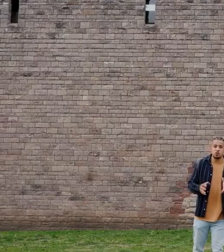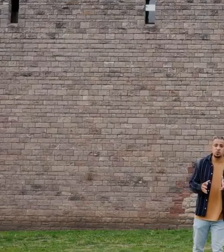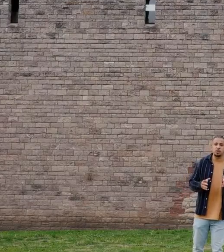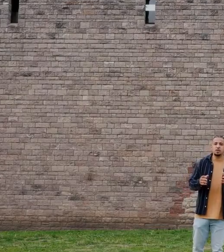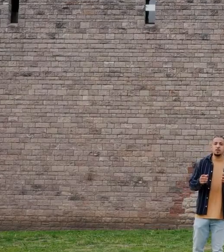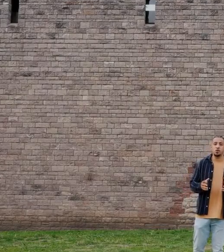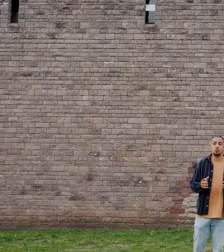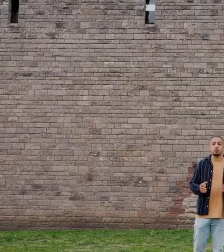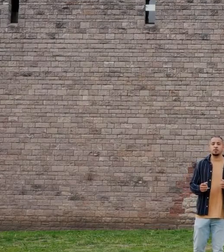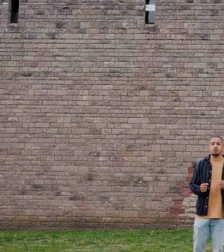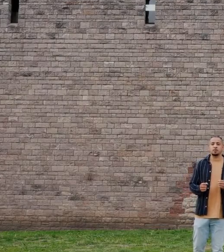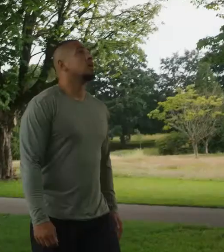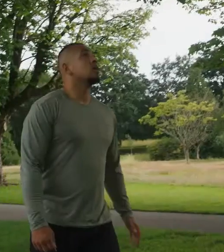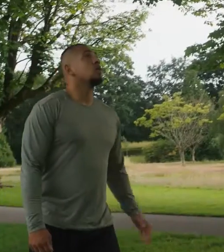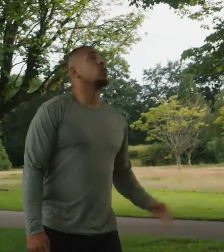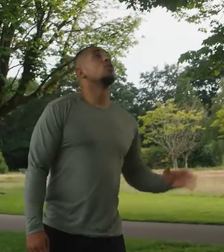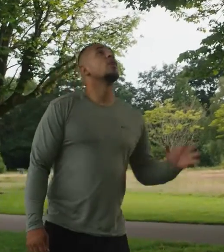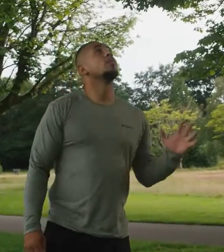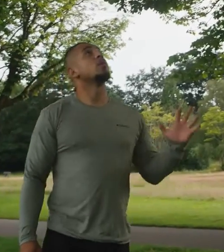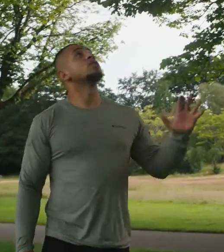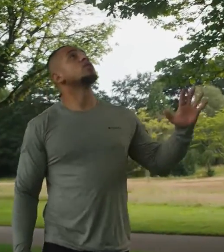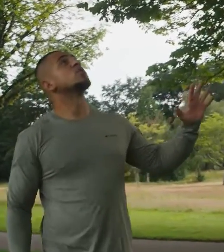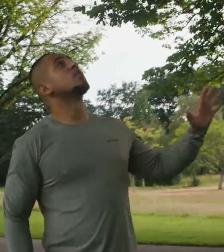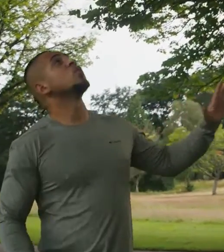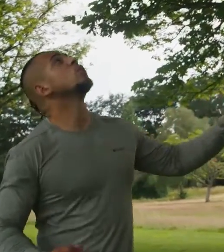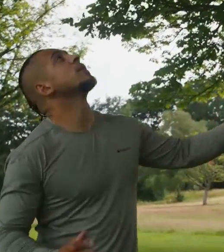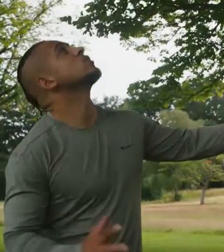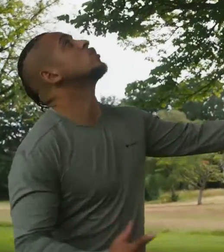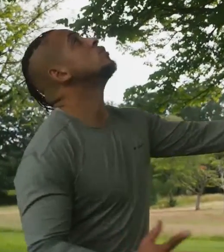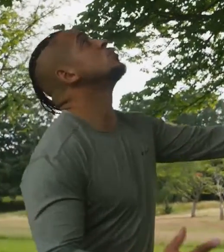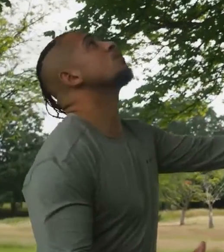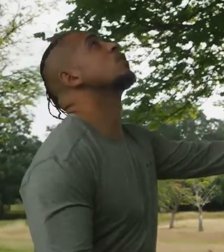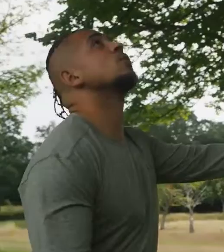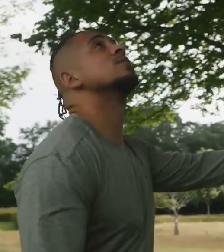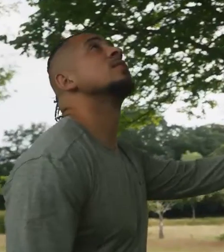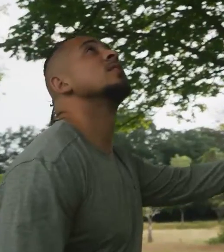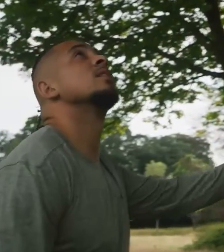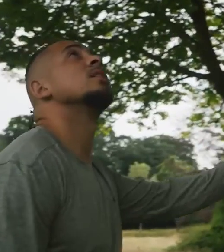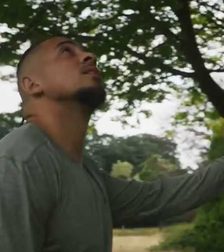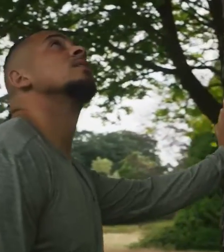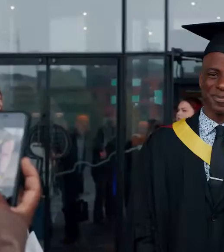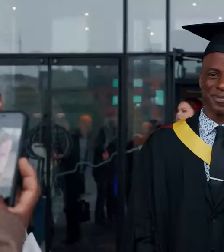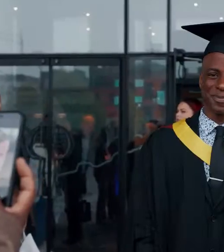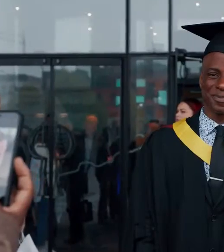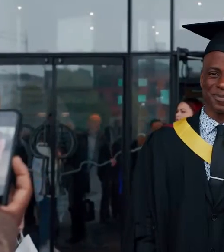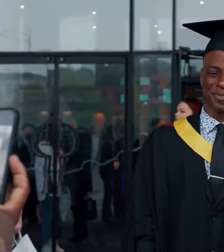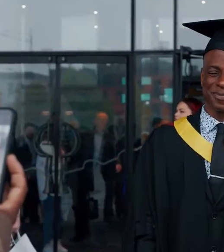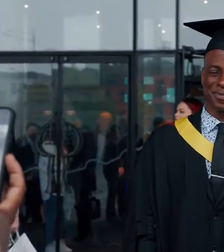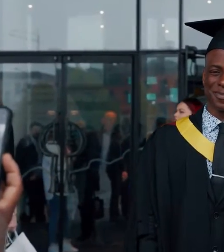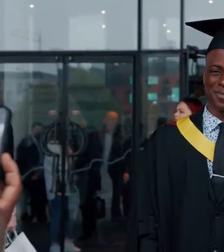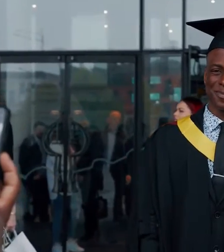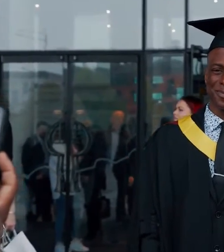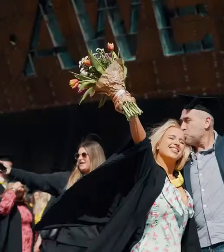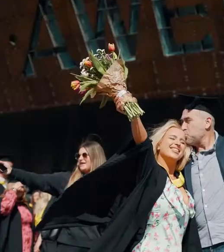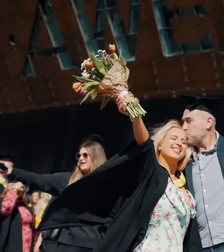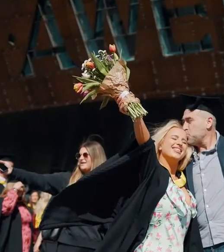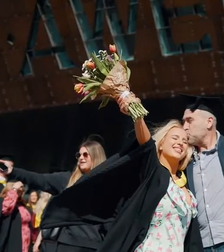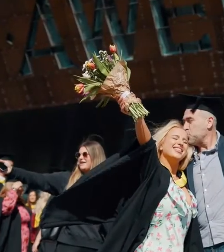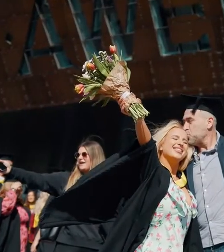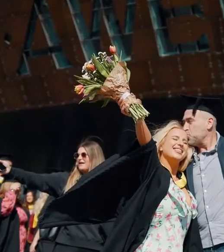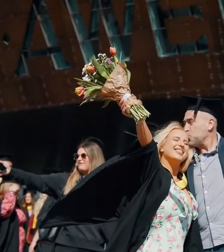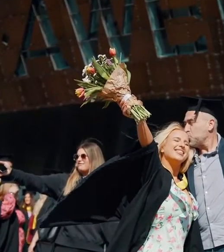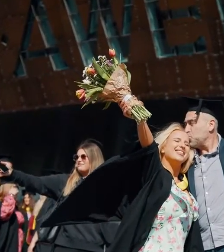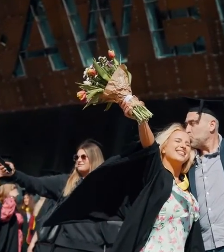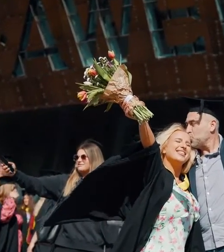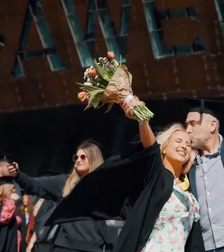you doing you. We are all vibrations, but you get to choose your frequency. Equally, somebody out there is proud